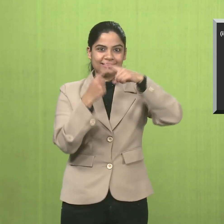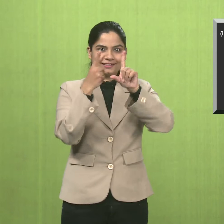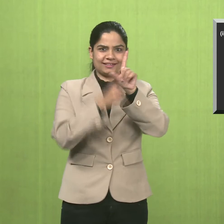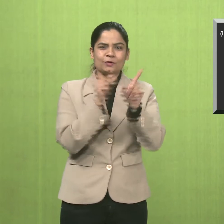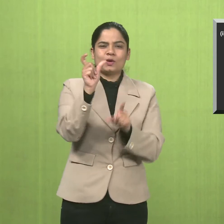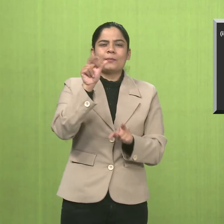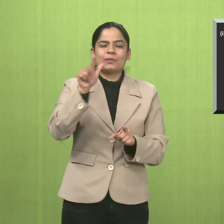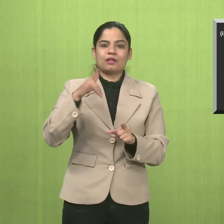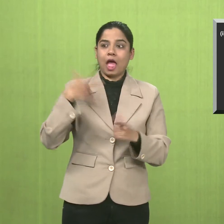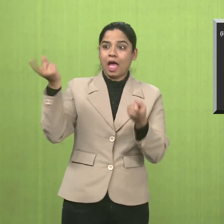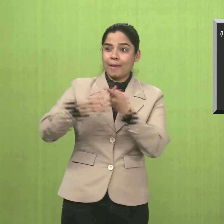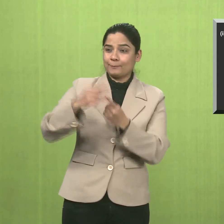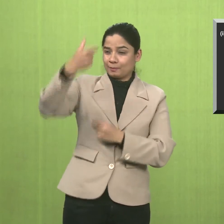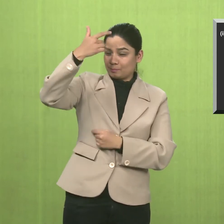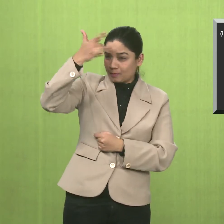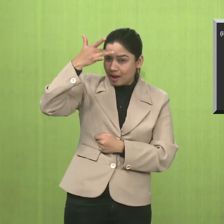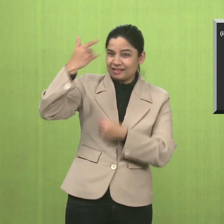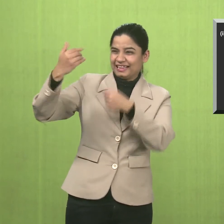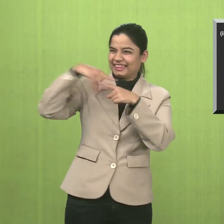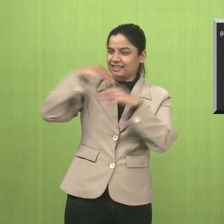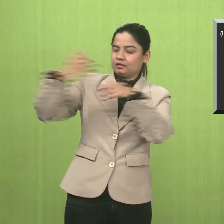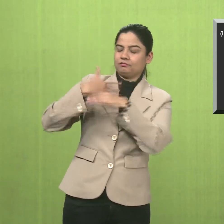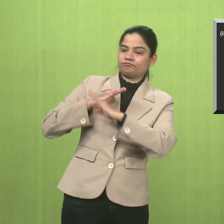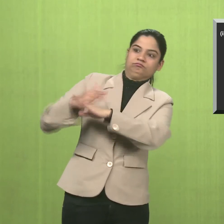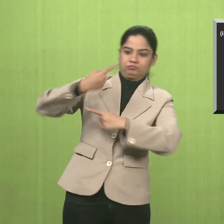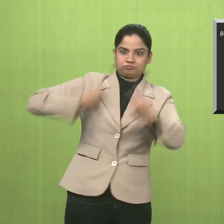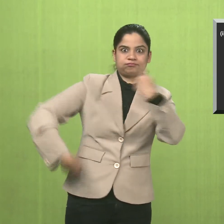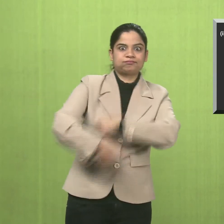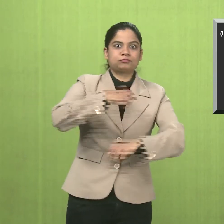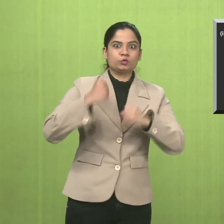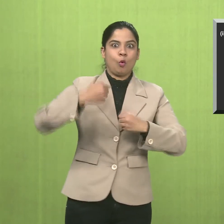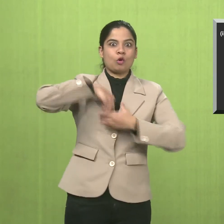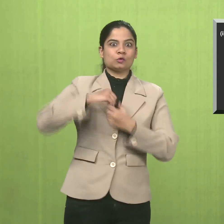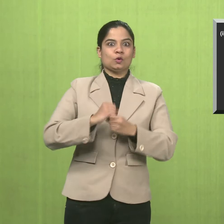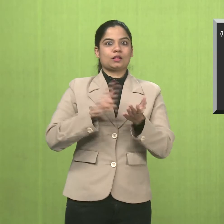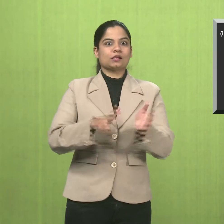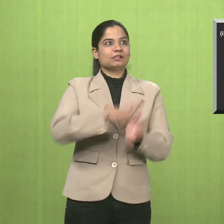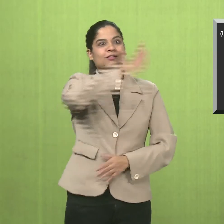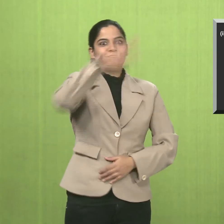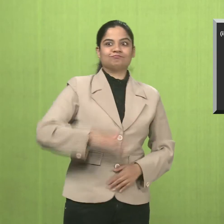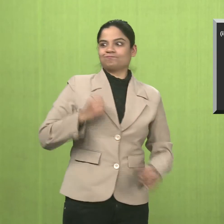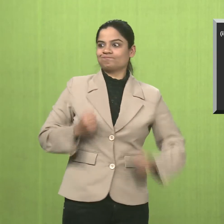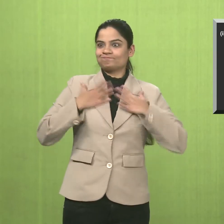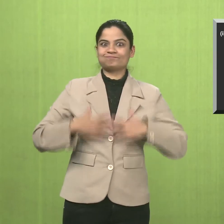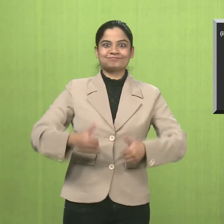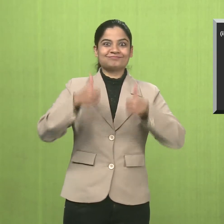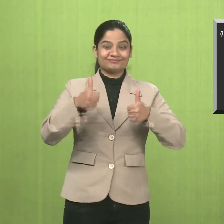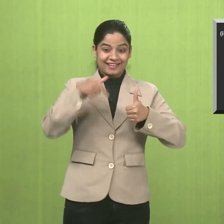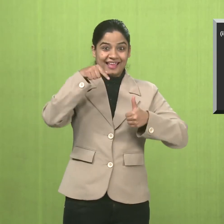The immunity goes down of a person and the person is not able to protect itself. The immunity is not there in the